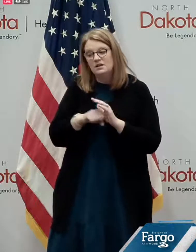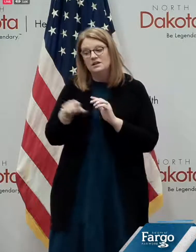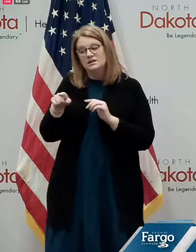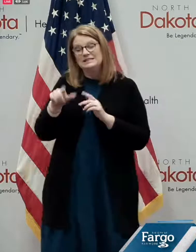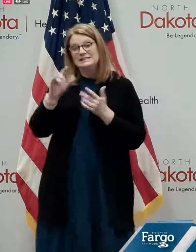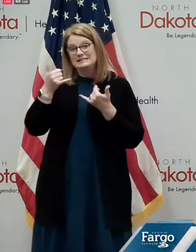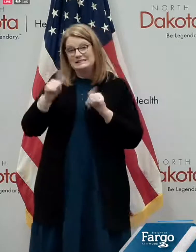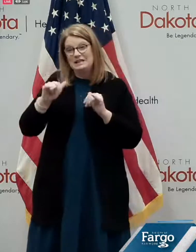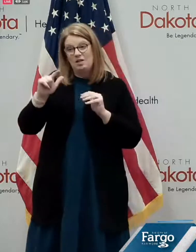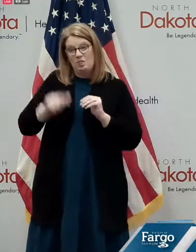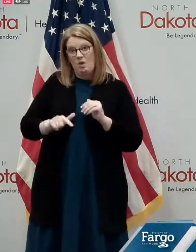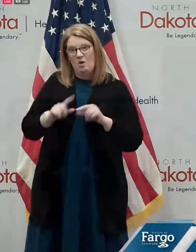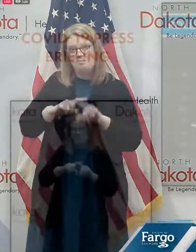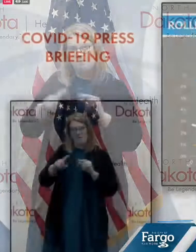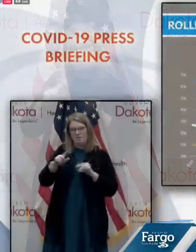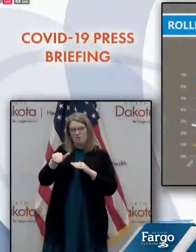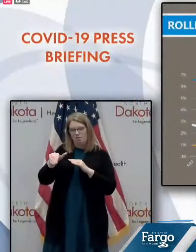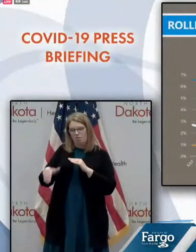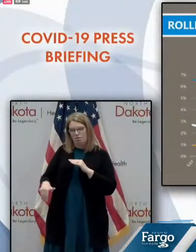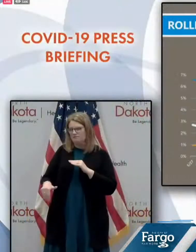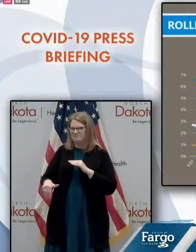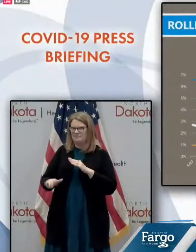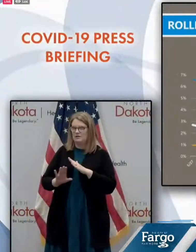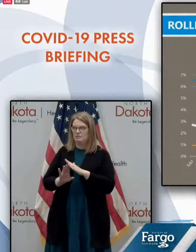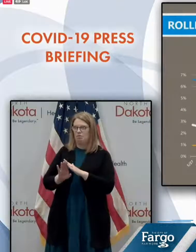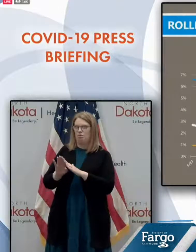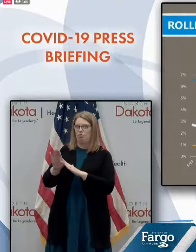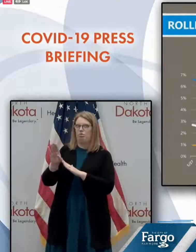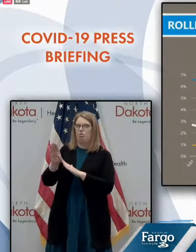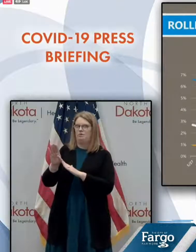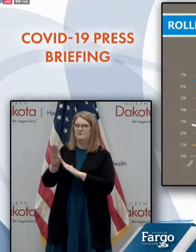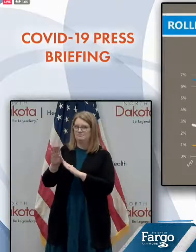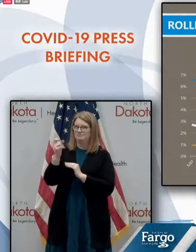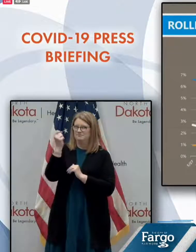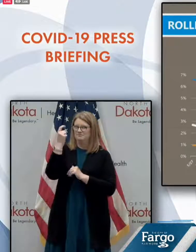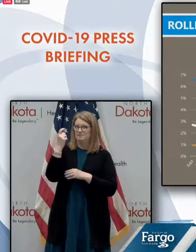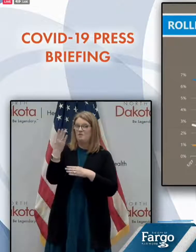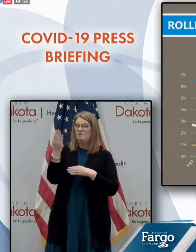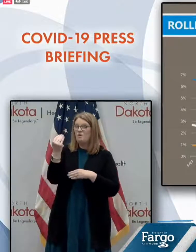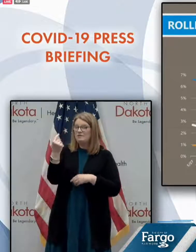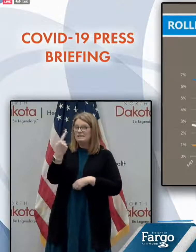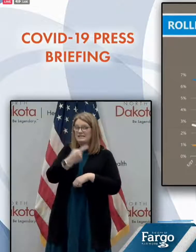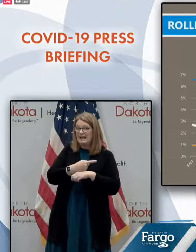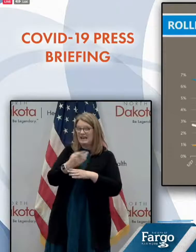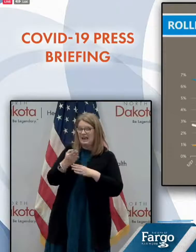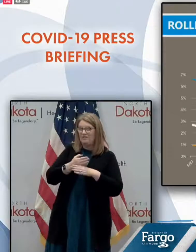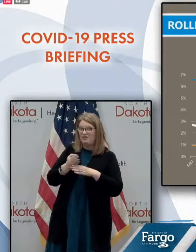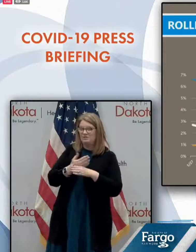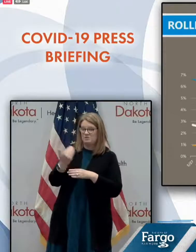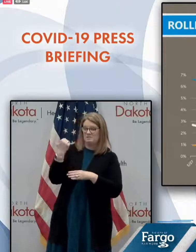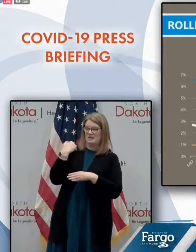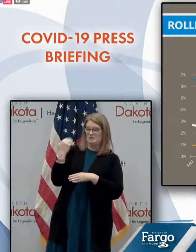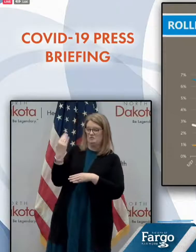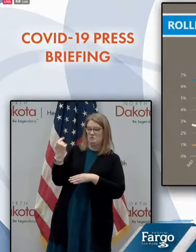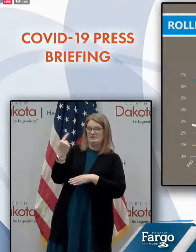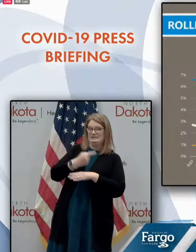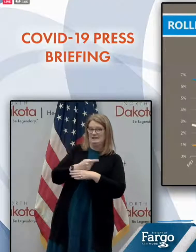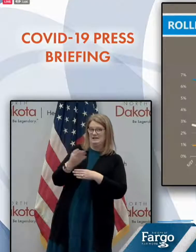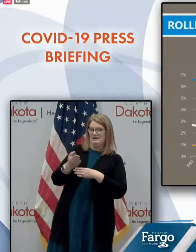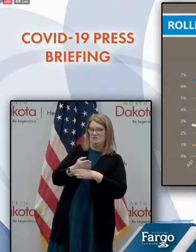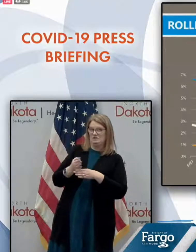but it's going in the wrong direction. This is our 14-day rolling average